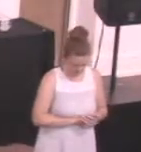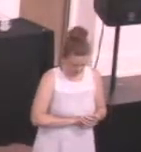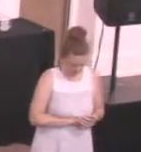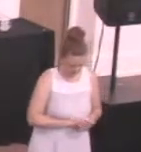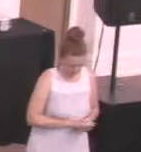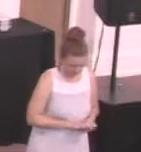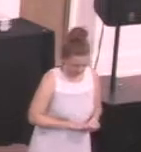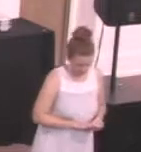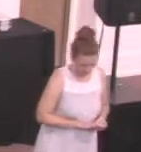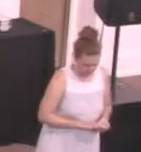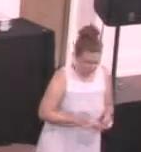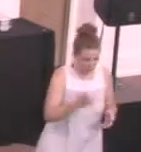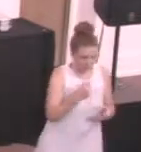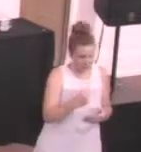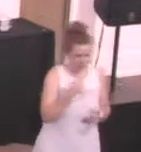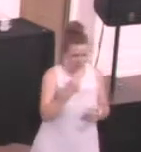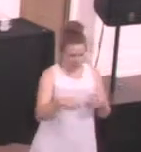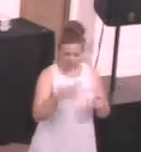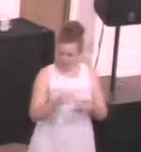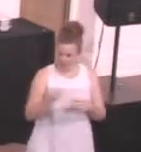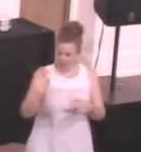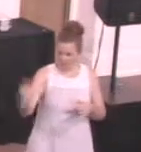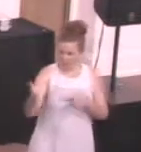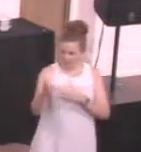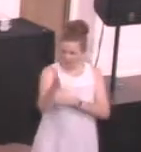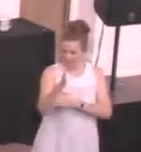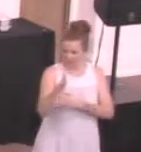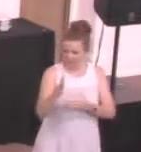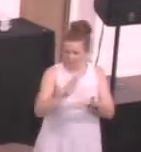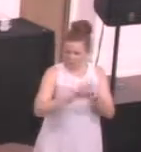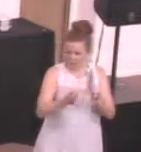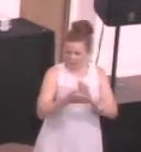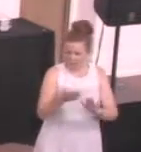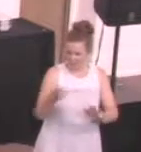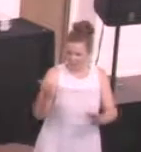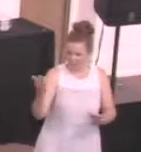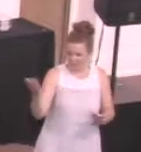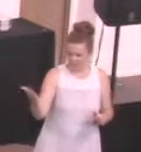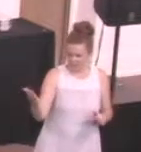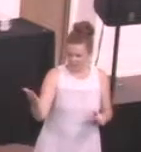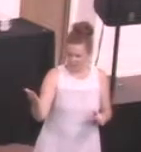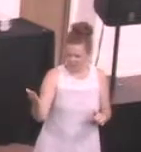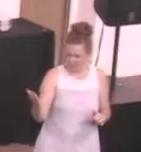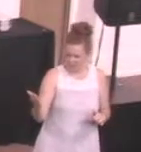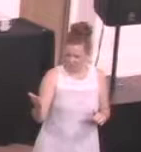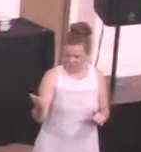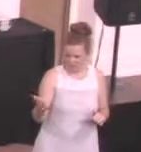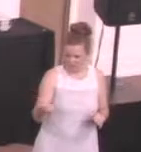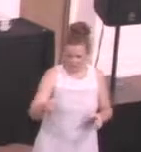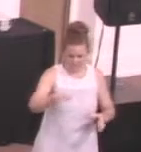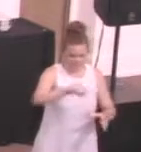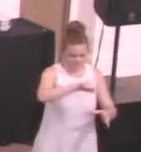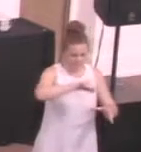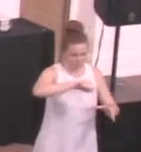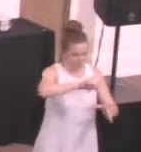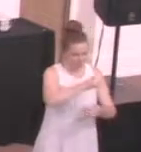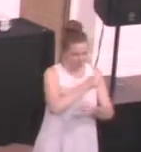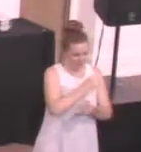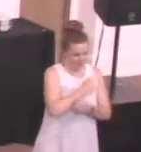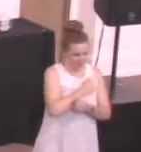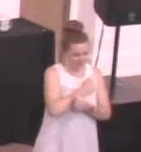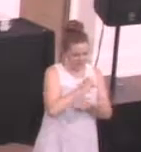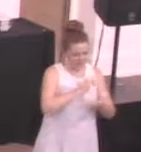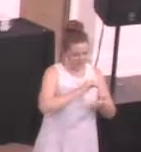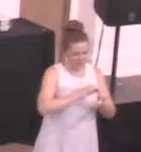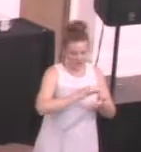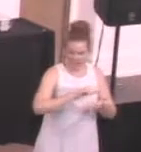I want to tell you about my God. When he forgave me, he poured out grace on me. He poured his love out for me, and he shed his blood